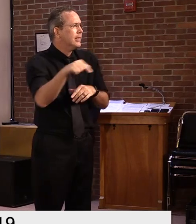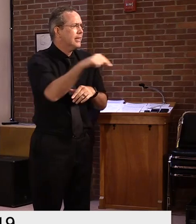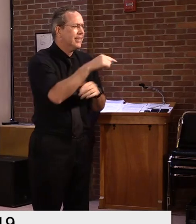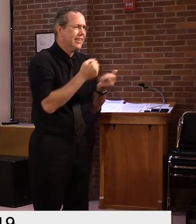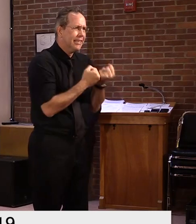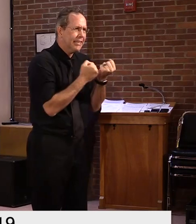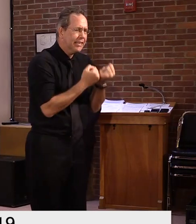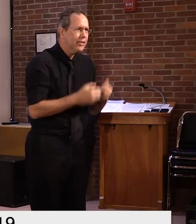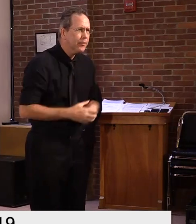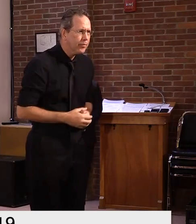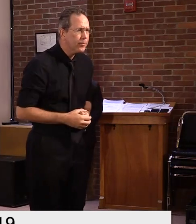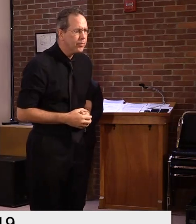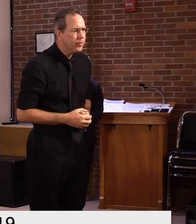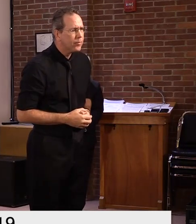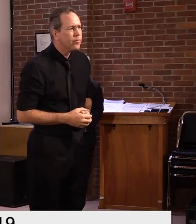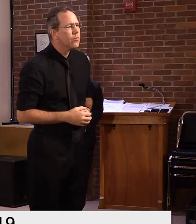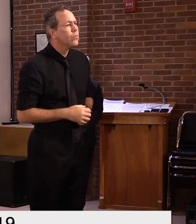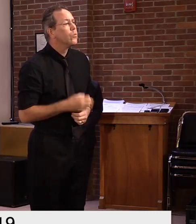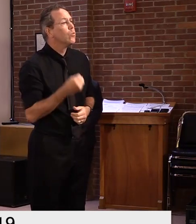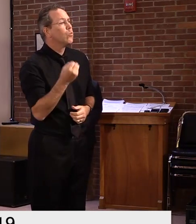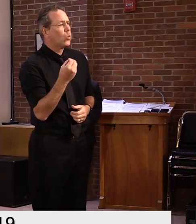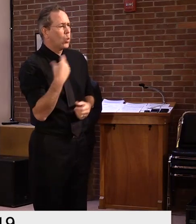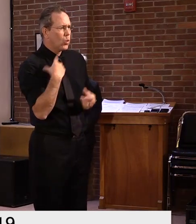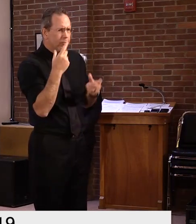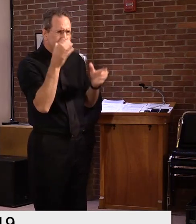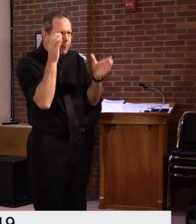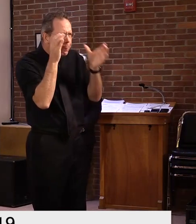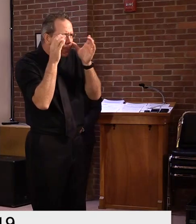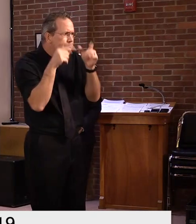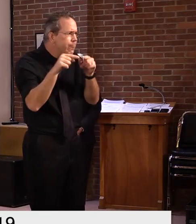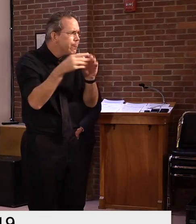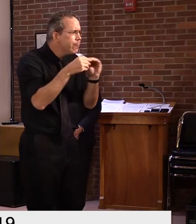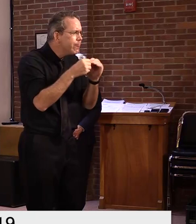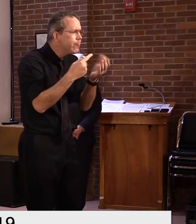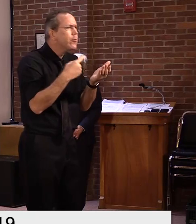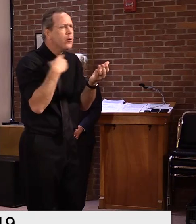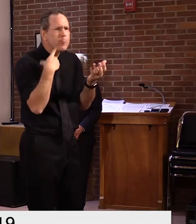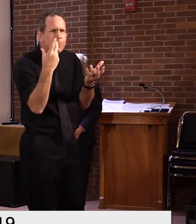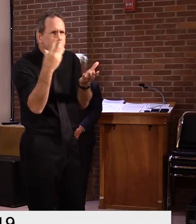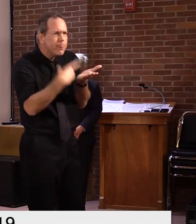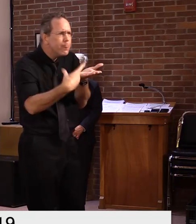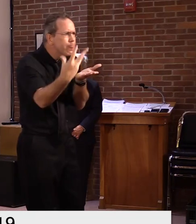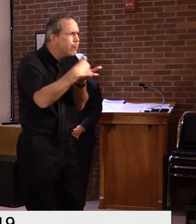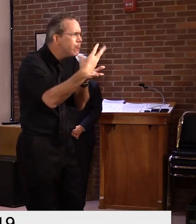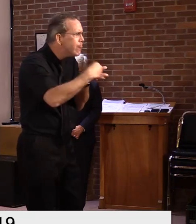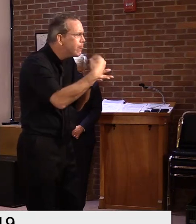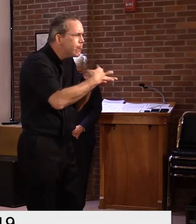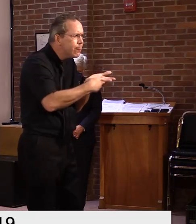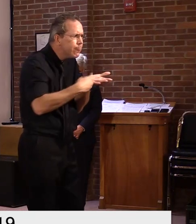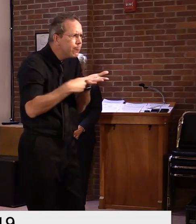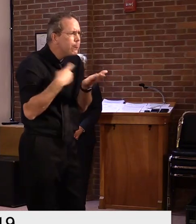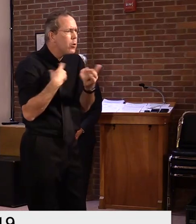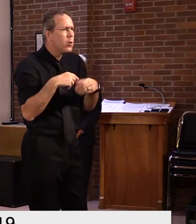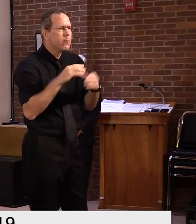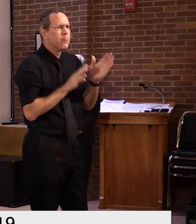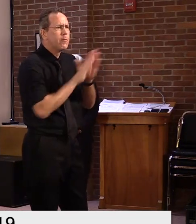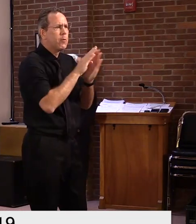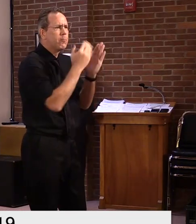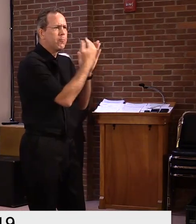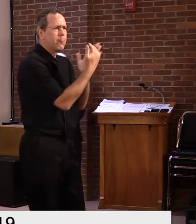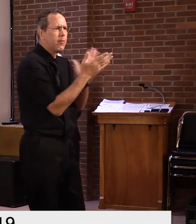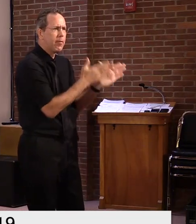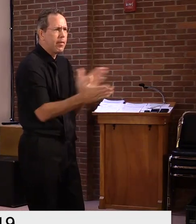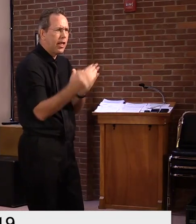what we've heard in this last couple of months, and today we're proposing, as the governor mentioned, $133 million